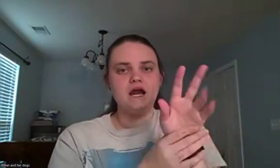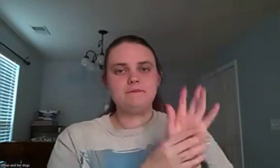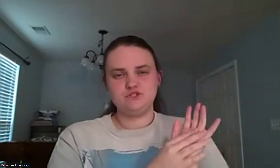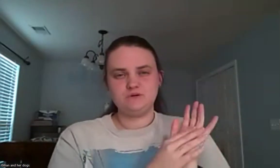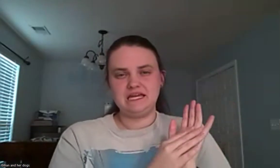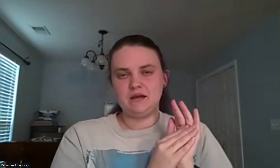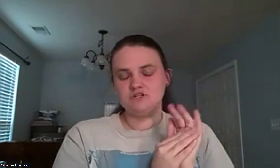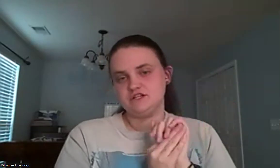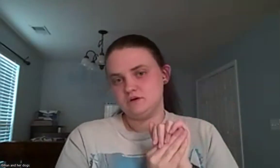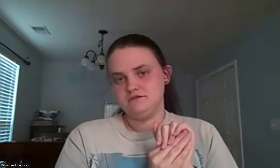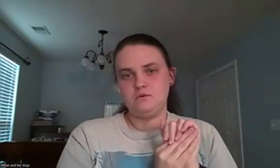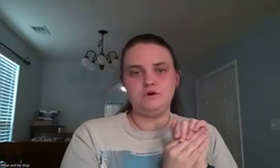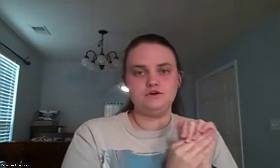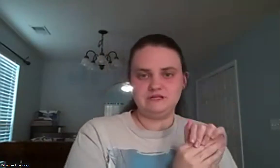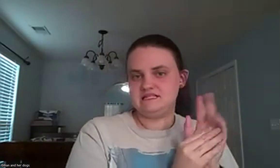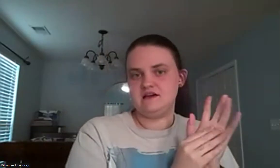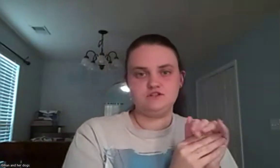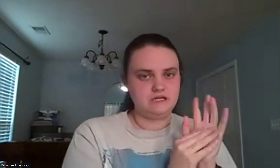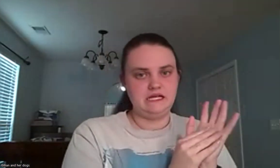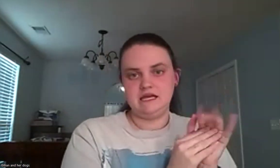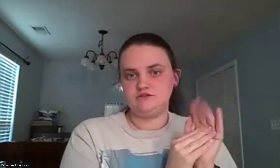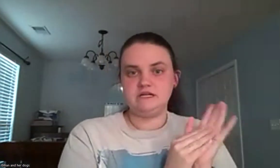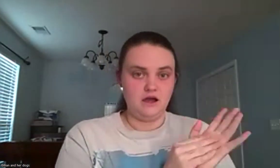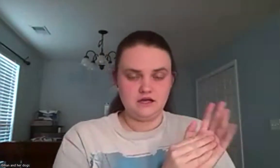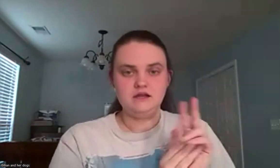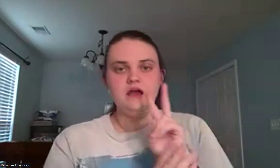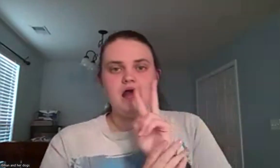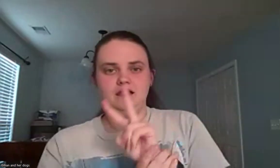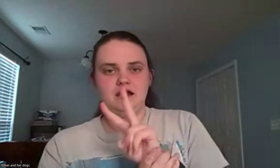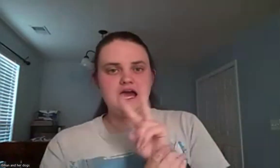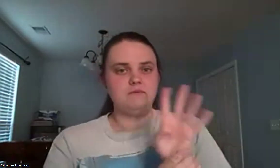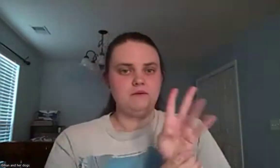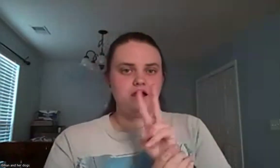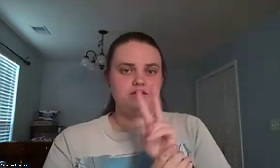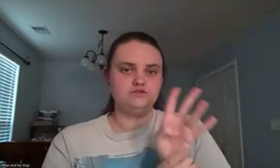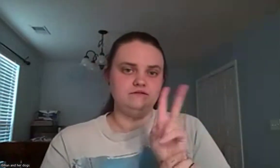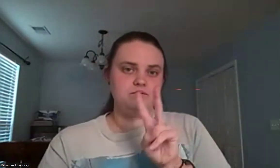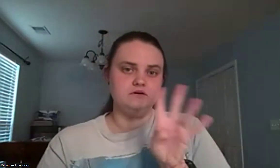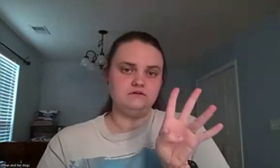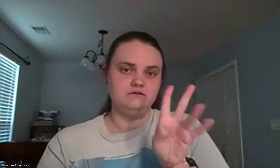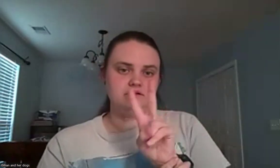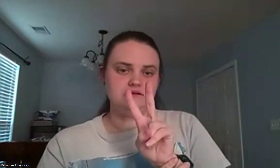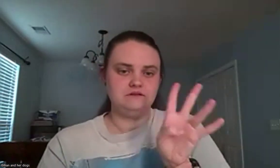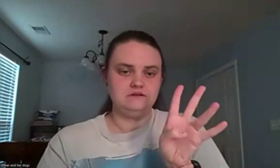I'm doing numbers like 24, 27, 28, 29, I kind of have them up higher, 24.